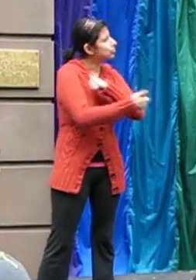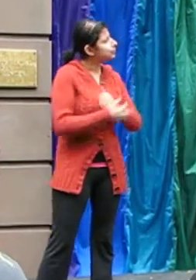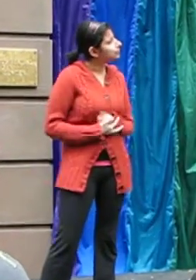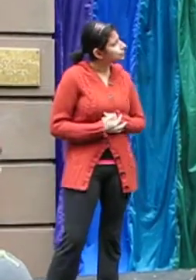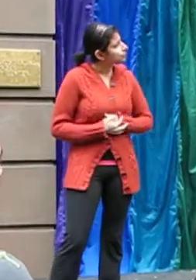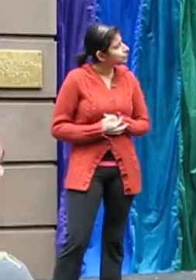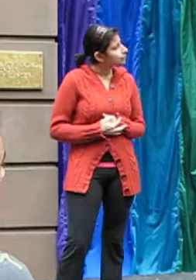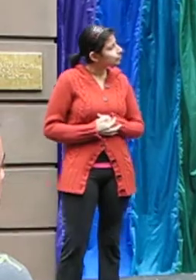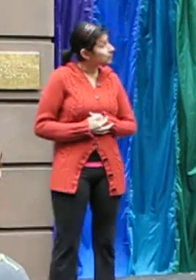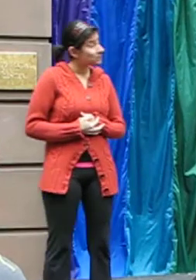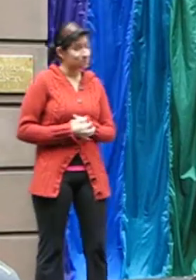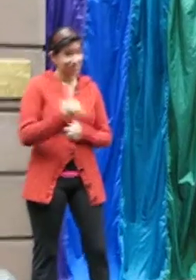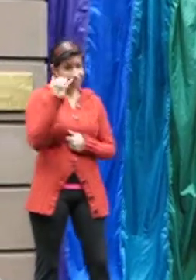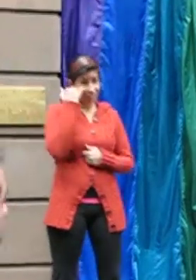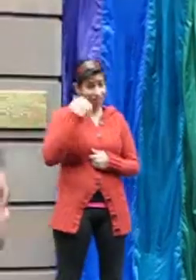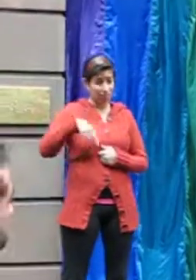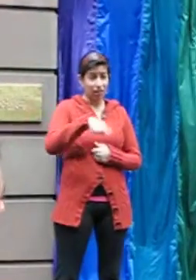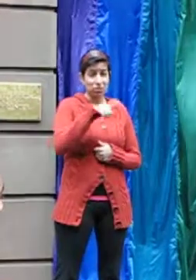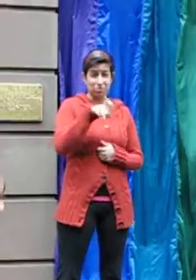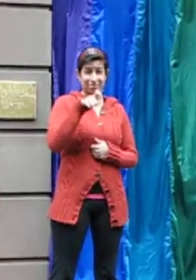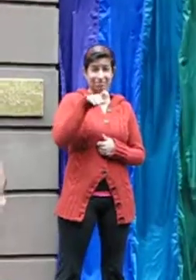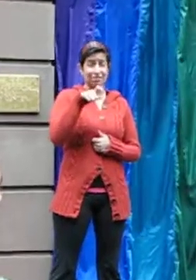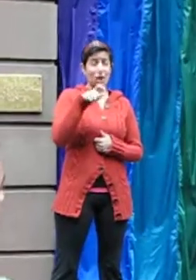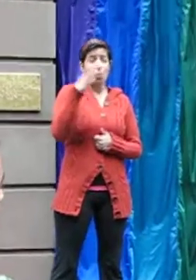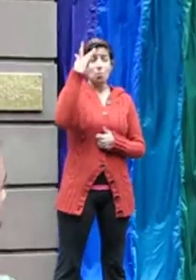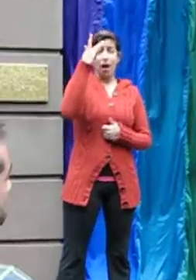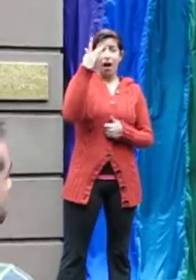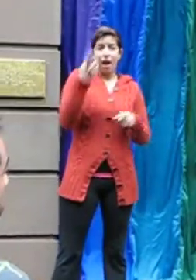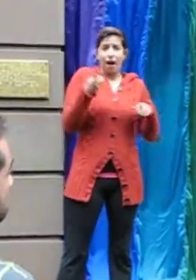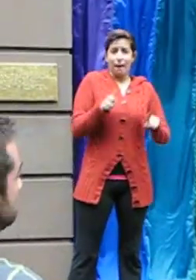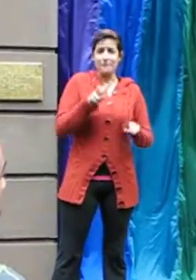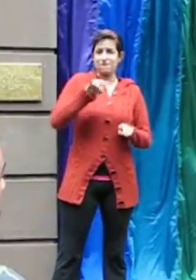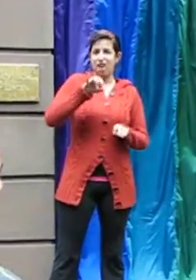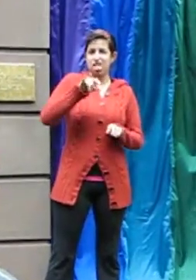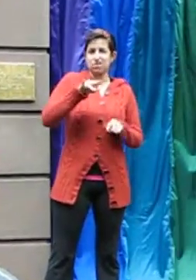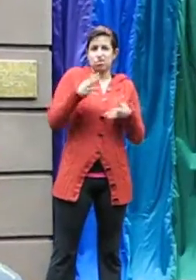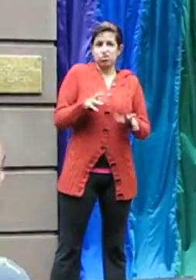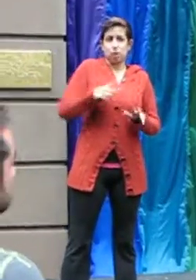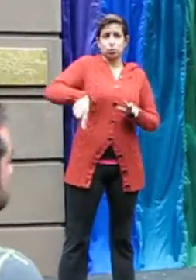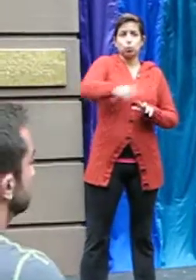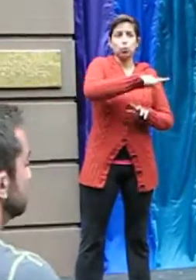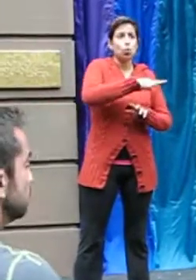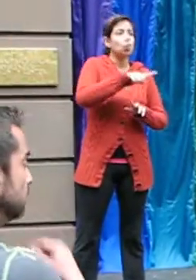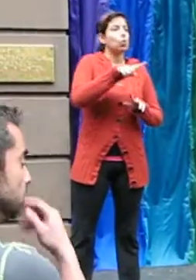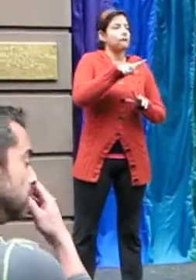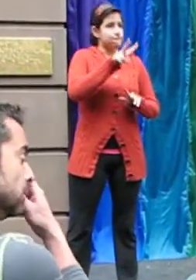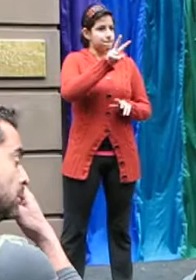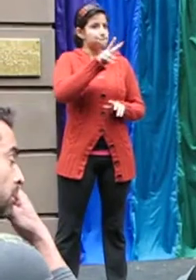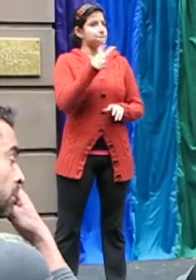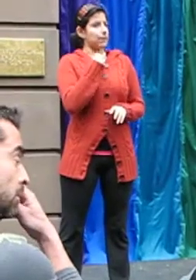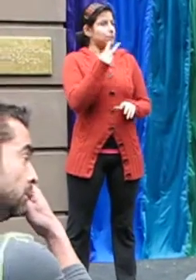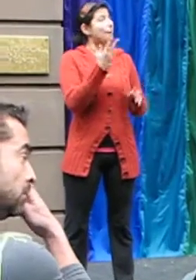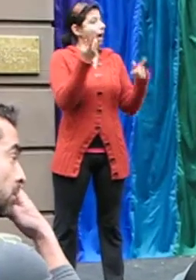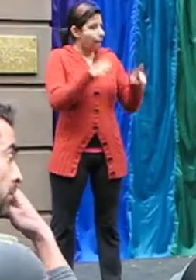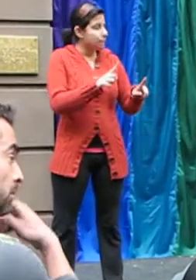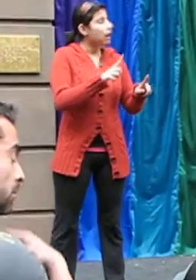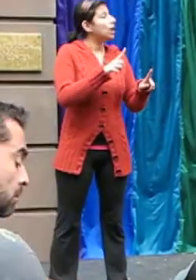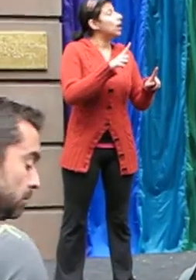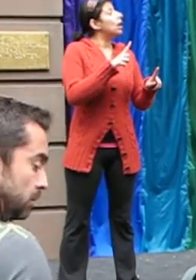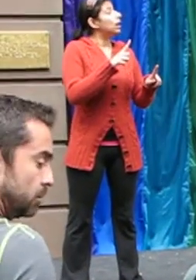And if you need us because you have experienced violence or you have been a victim of violence, call us. We have